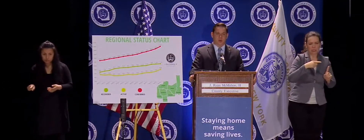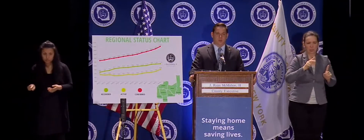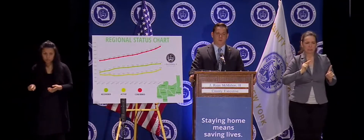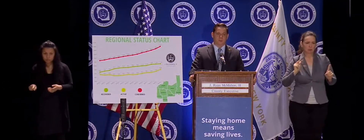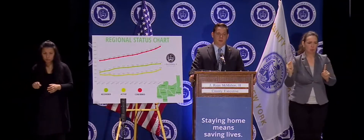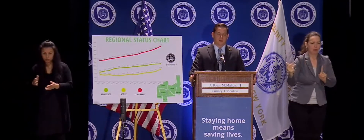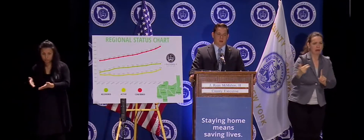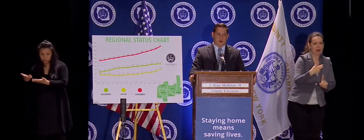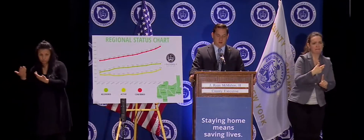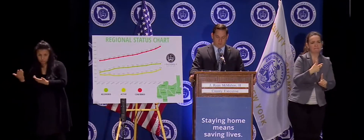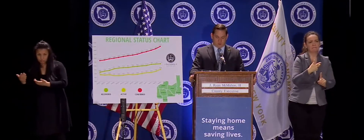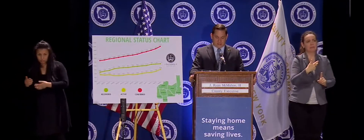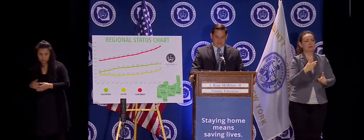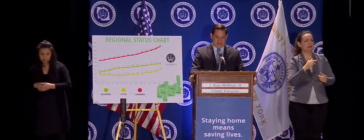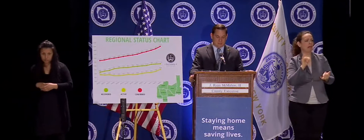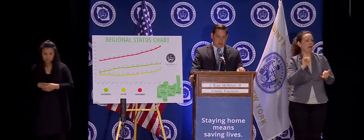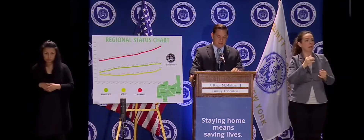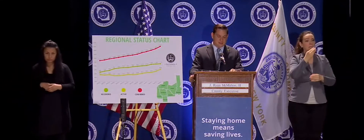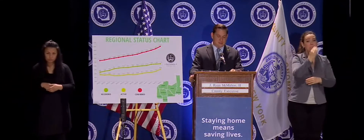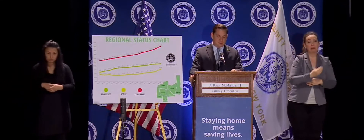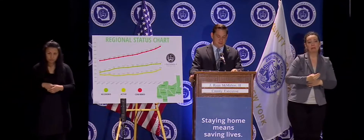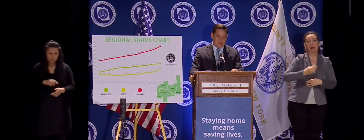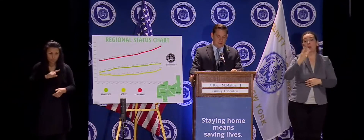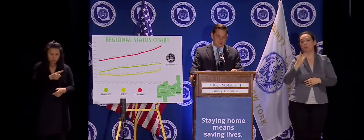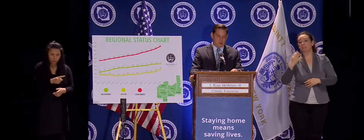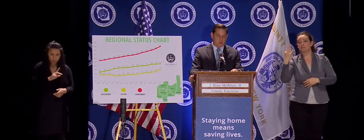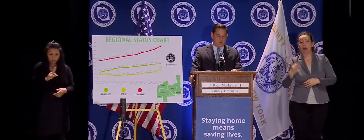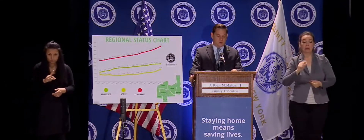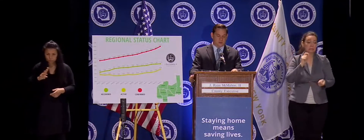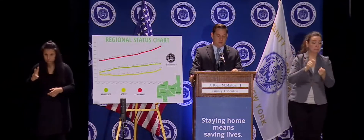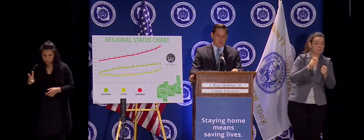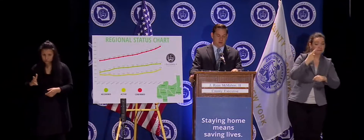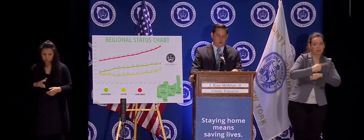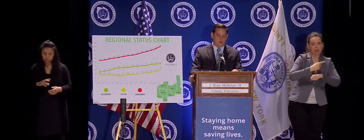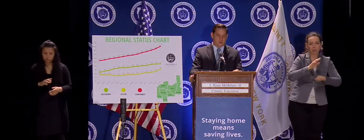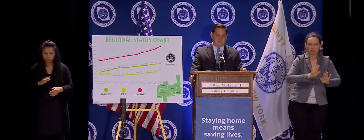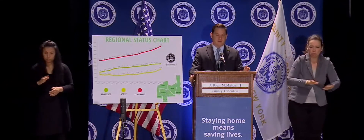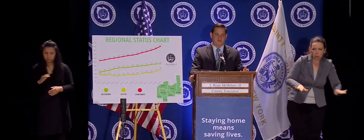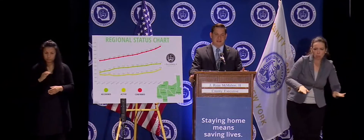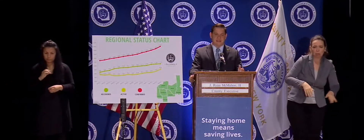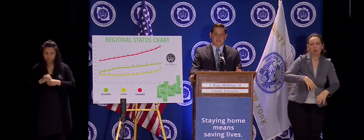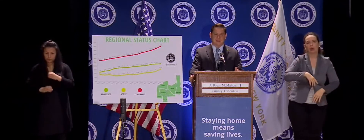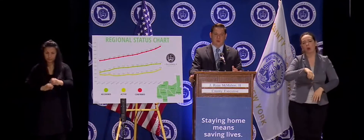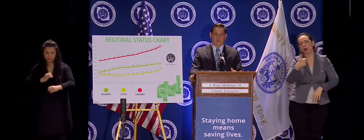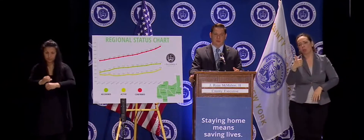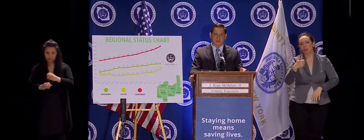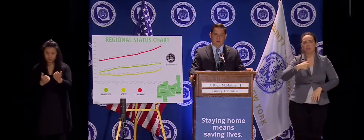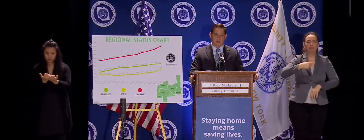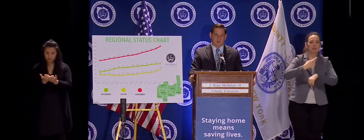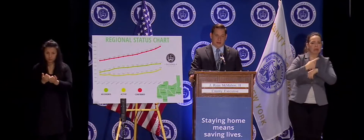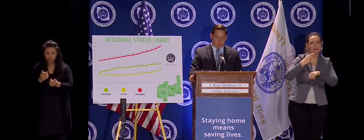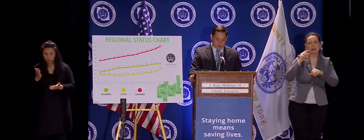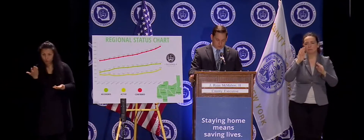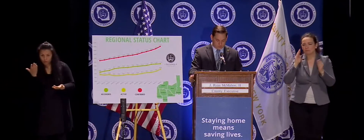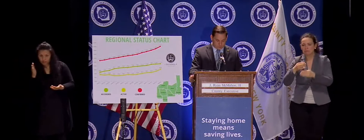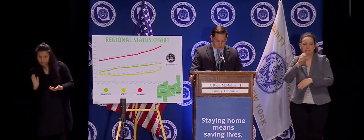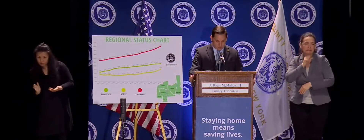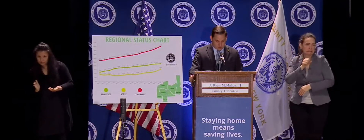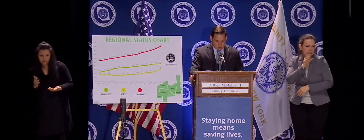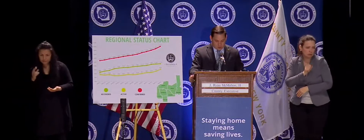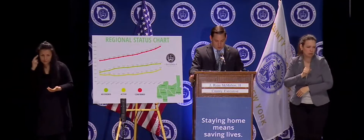general public. But that timeline has not been set, but we certainly are going to have a phased-in opening of